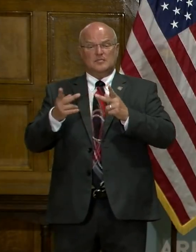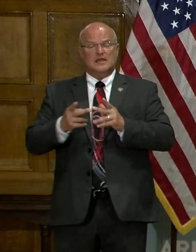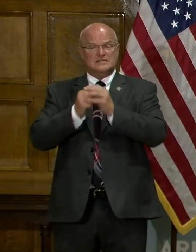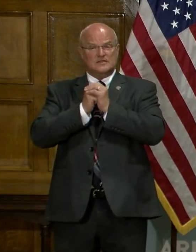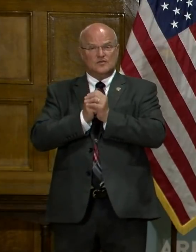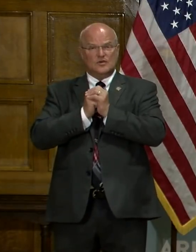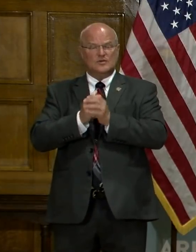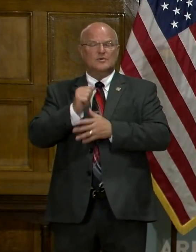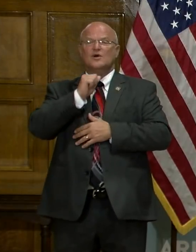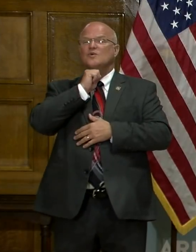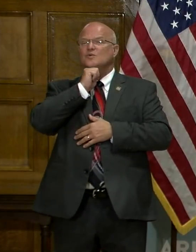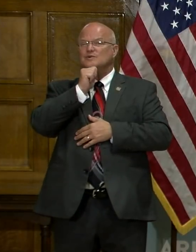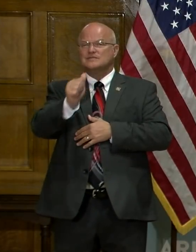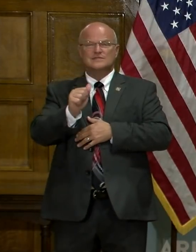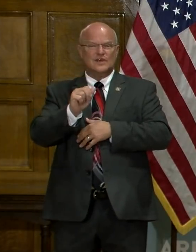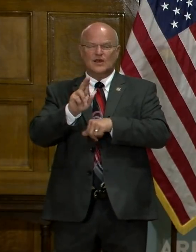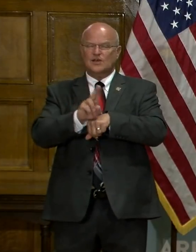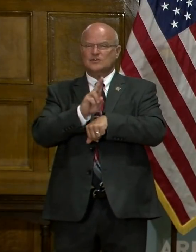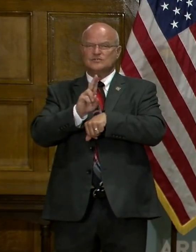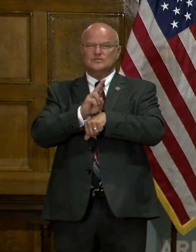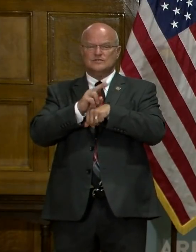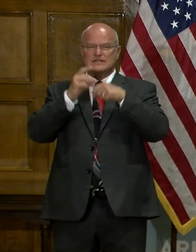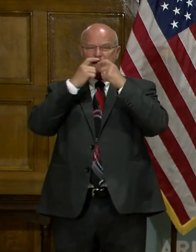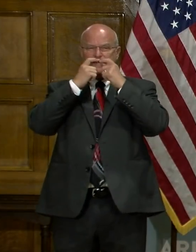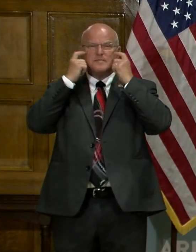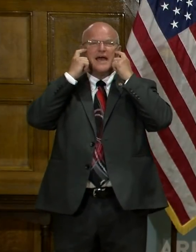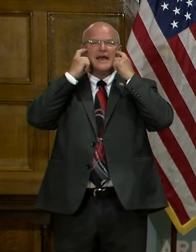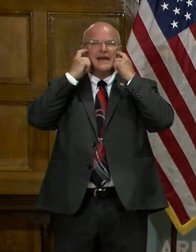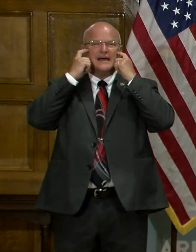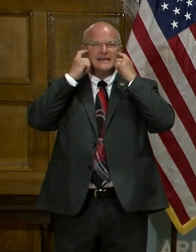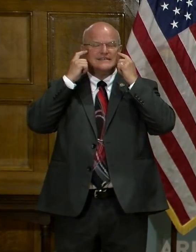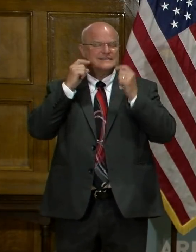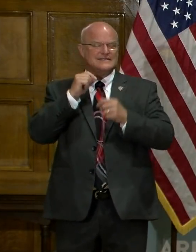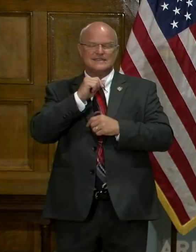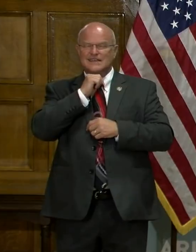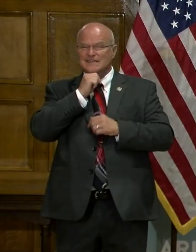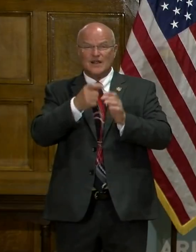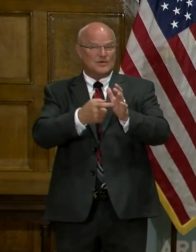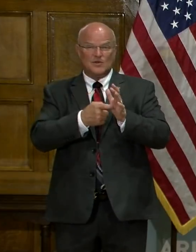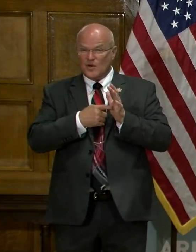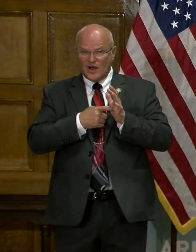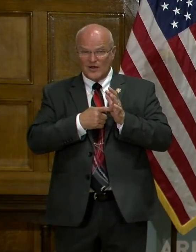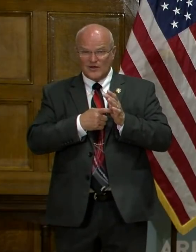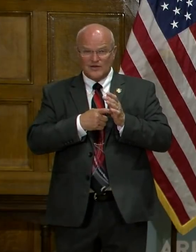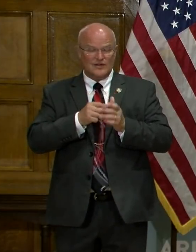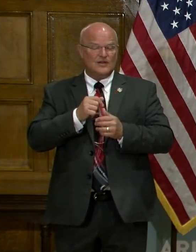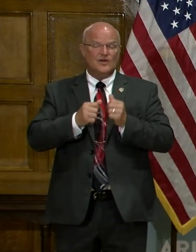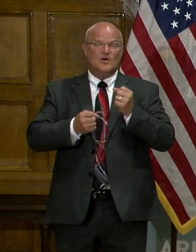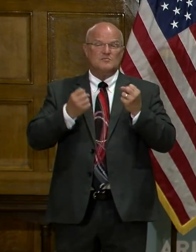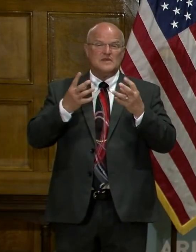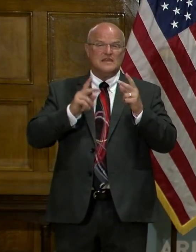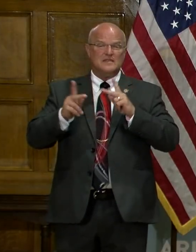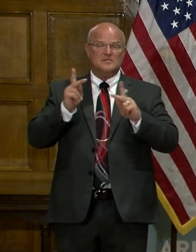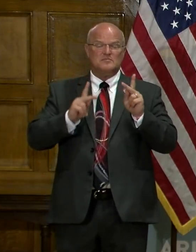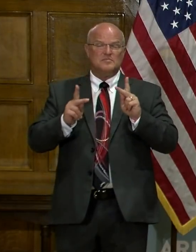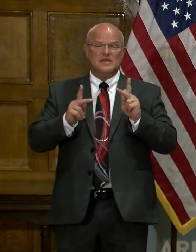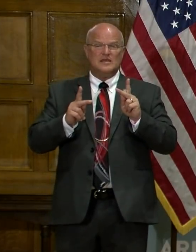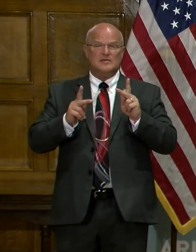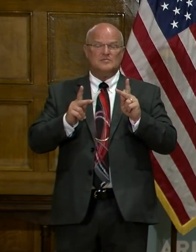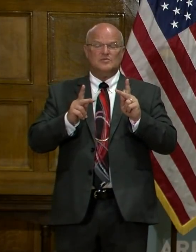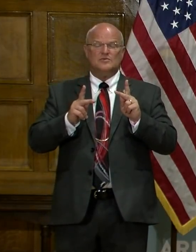of worship was not implementing masks, at least not requiring it, or not. The majority